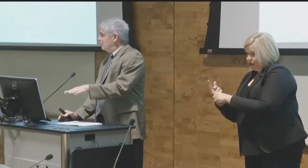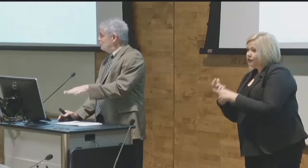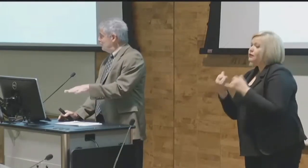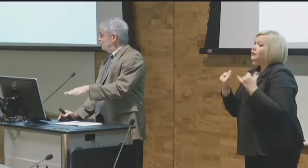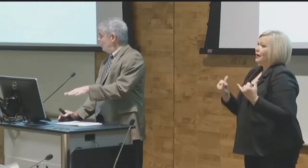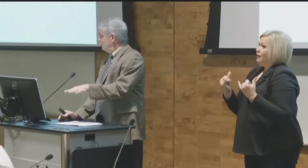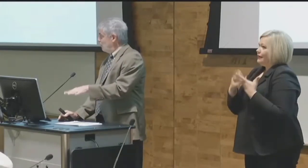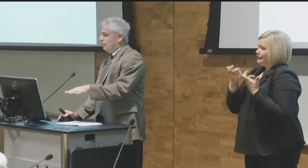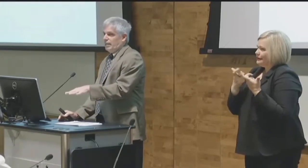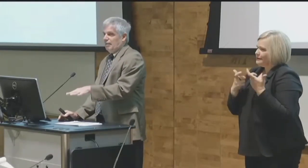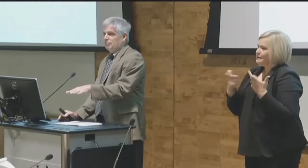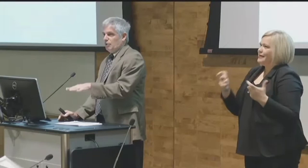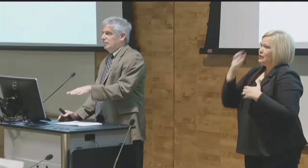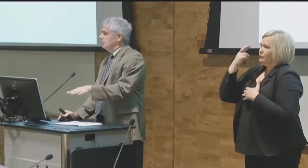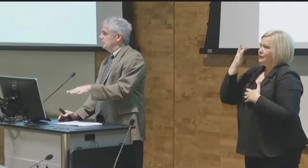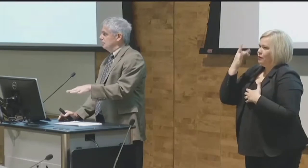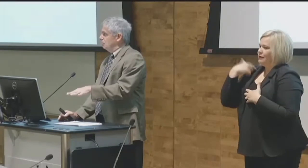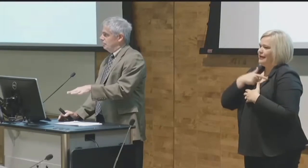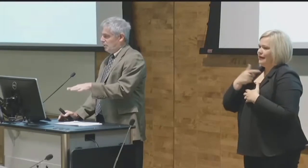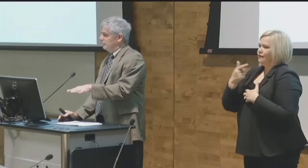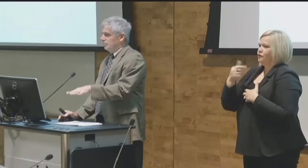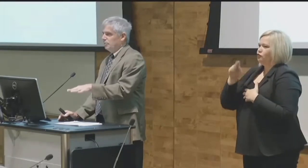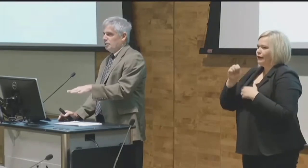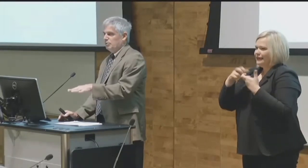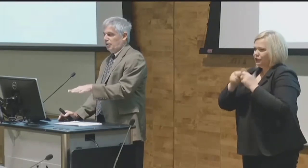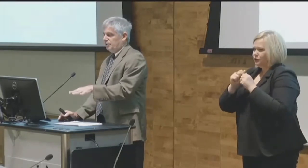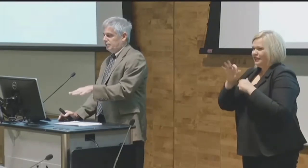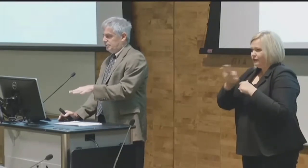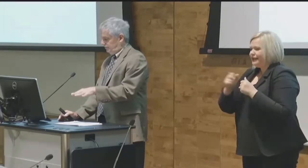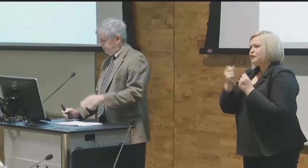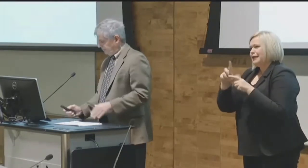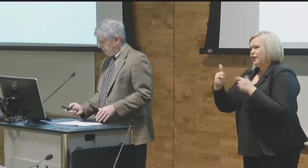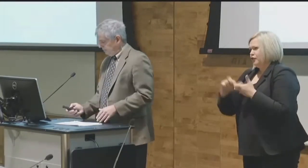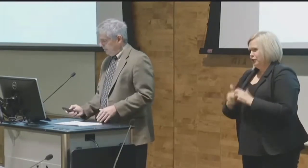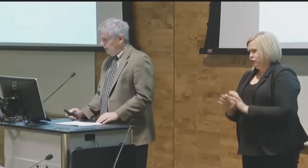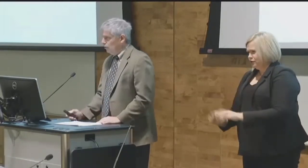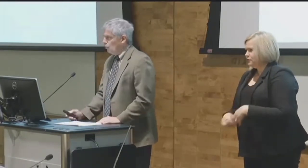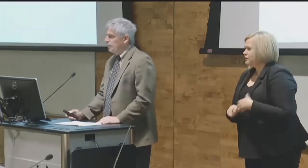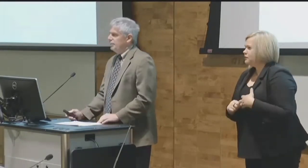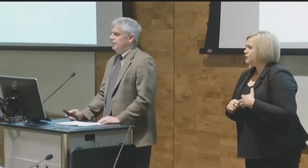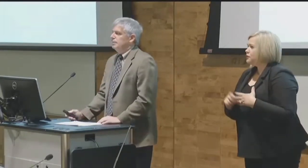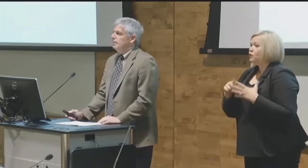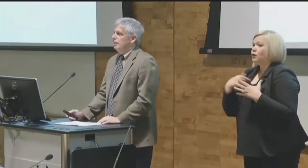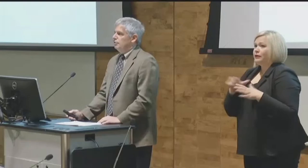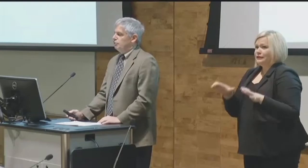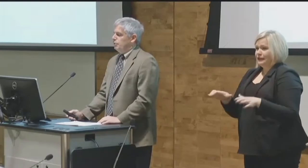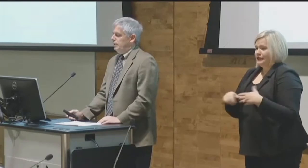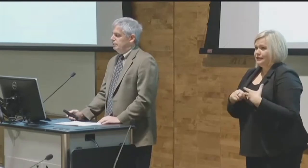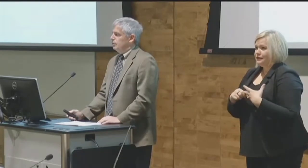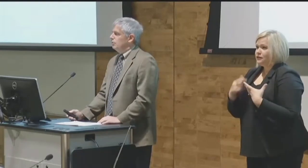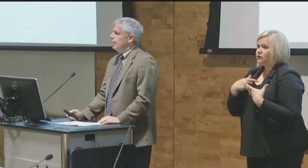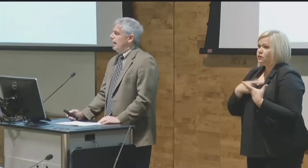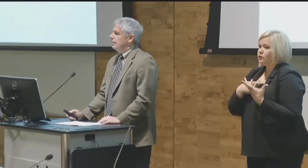that is a big driver of why we have rate issues in Flint, among a number of other issues. What we did is